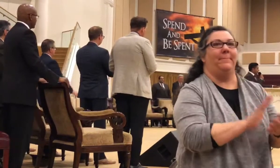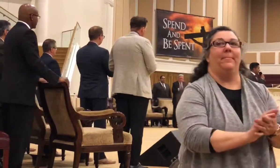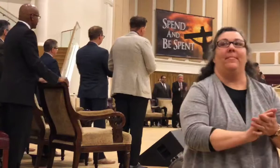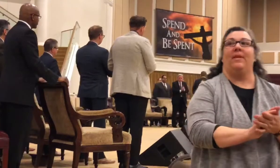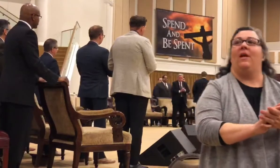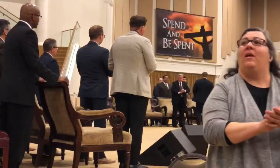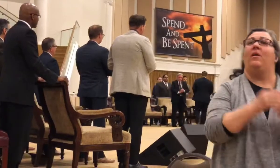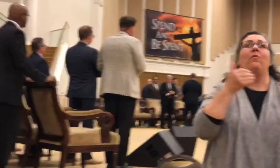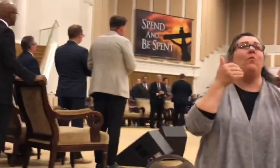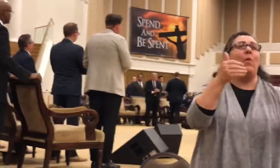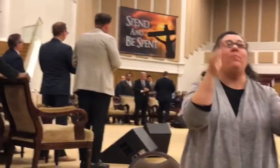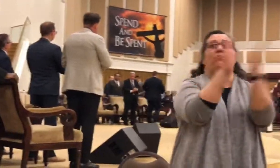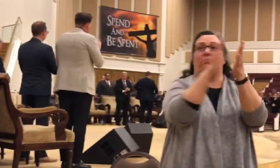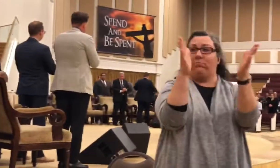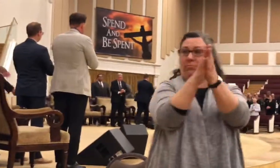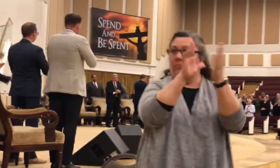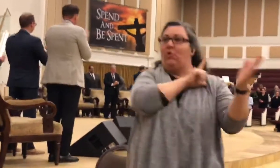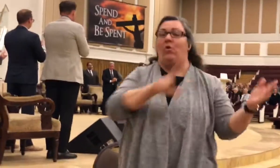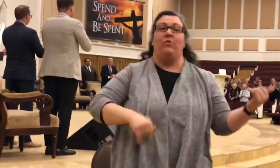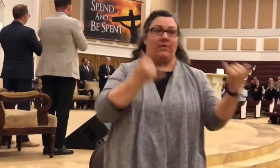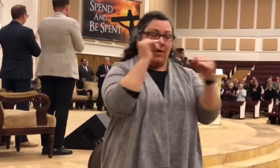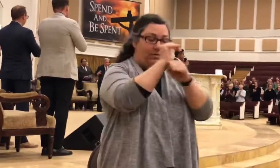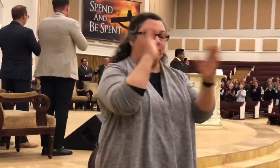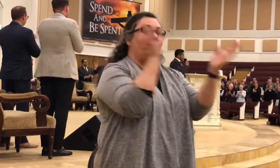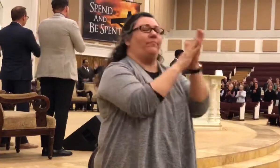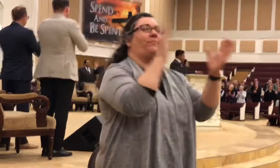Come on, give the Lord a big round of applause tonight.